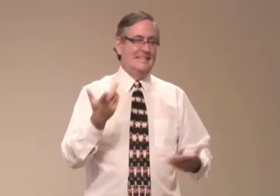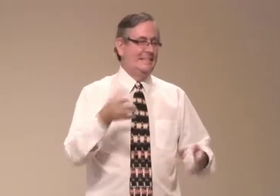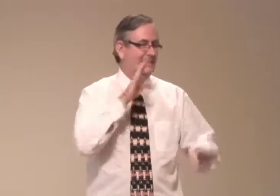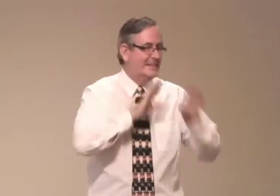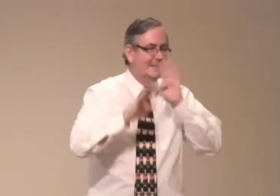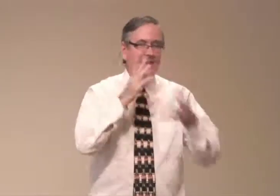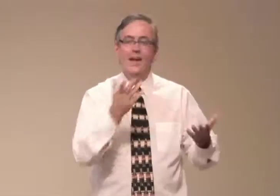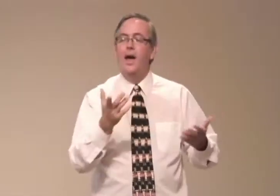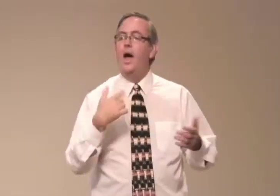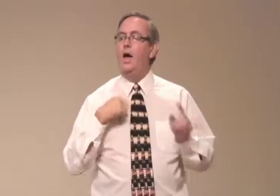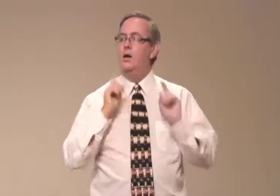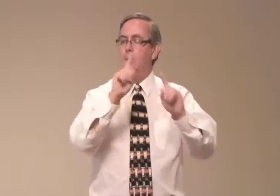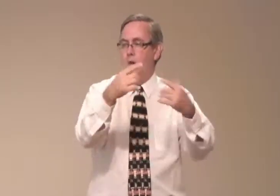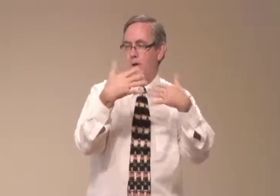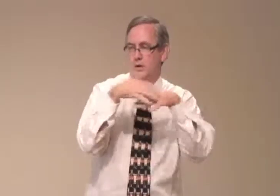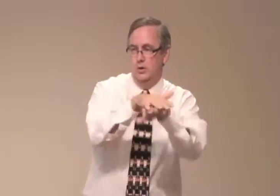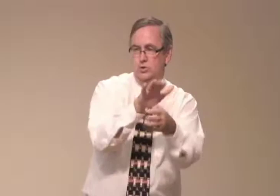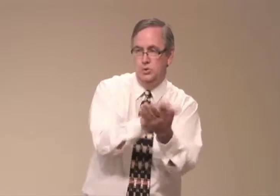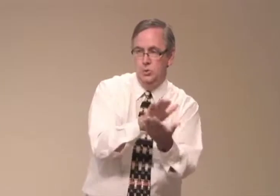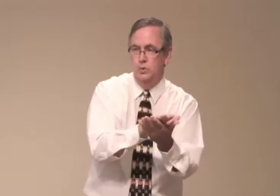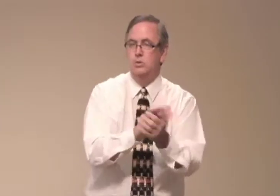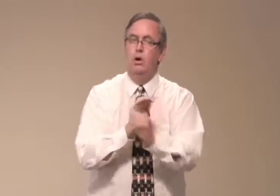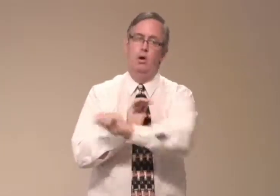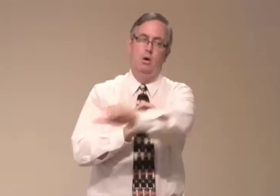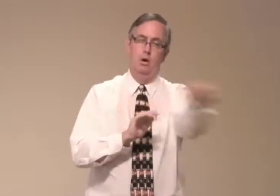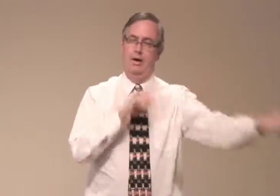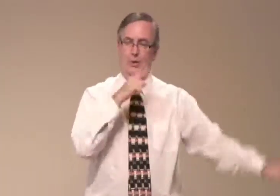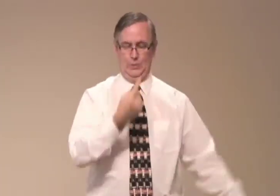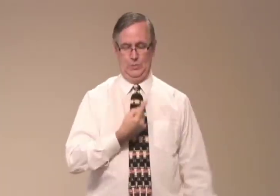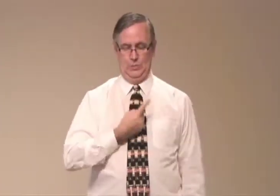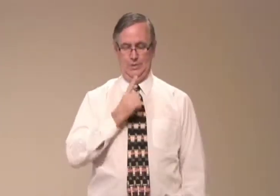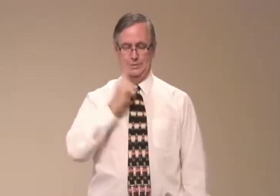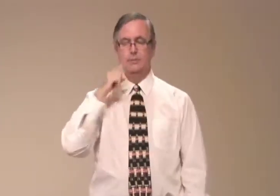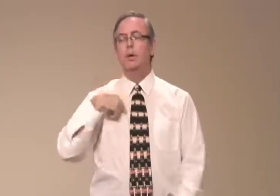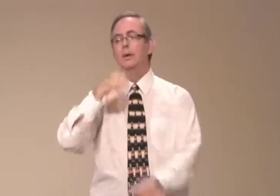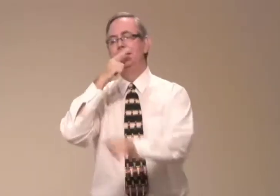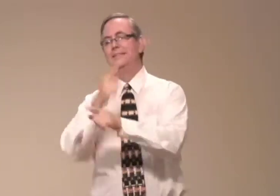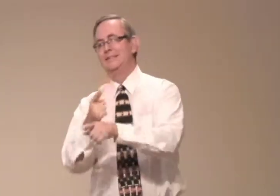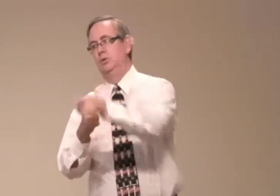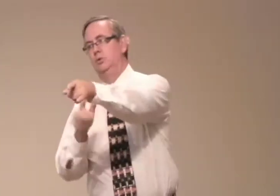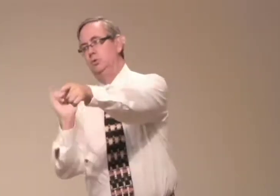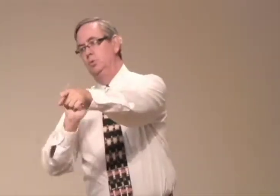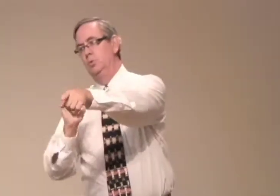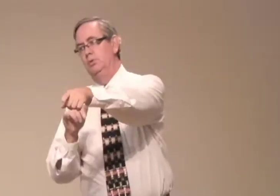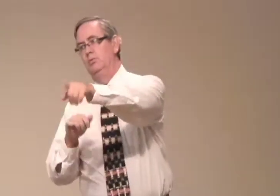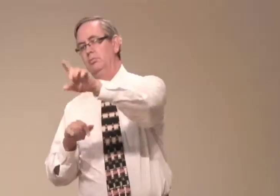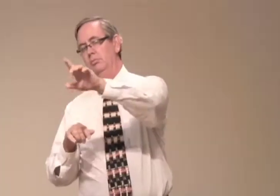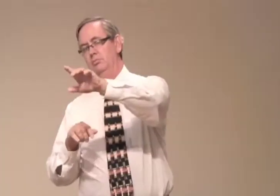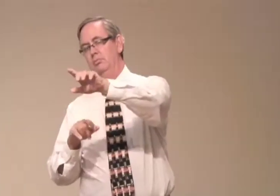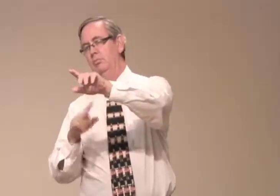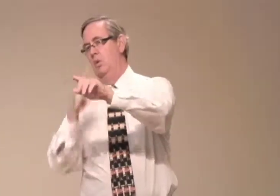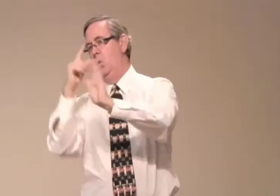They'd make fun of me. I went to a mainstream school. was the only deaf child besides my sister.